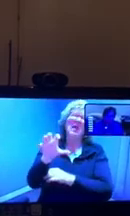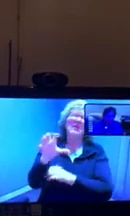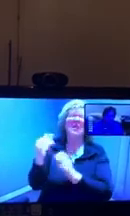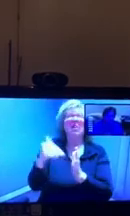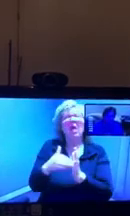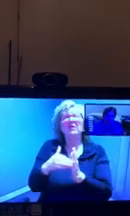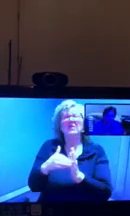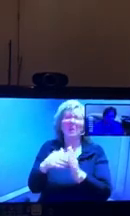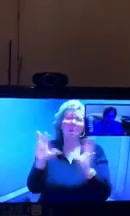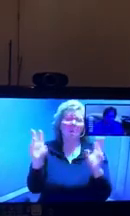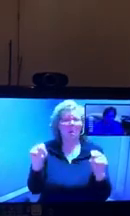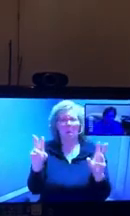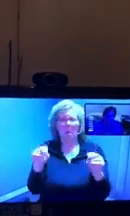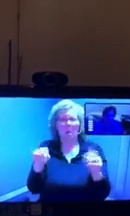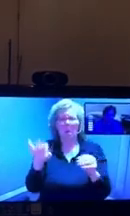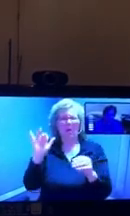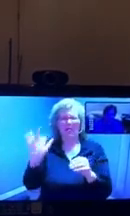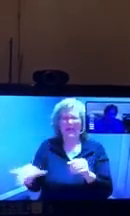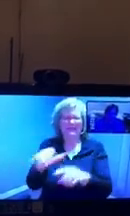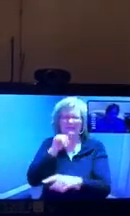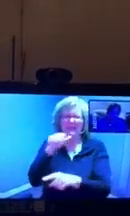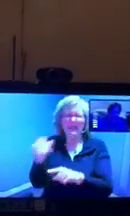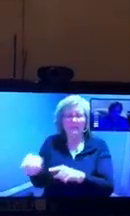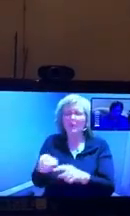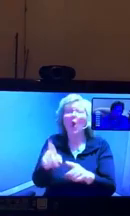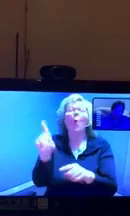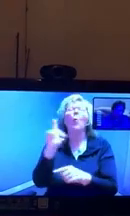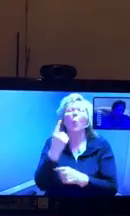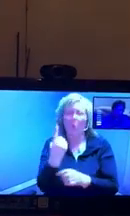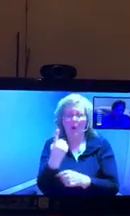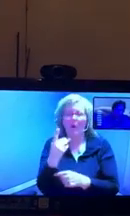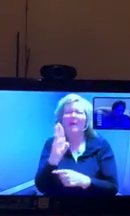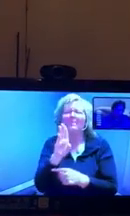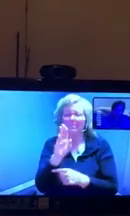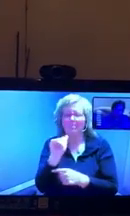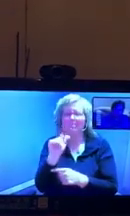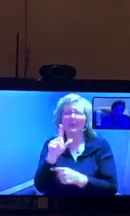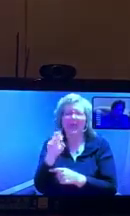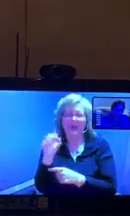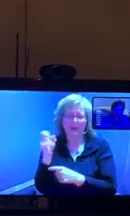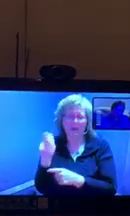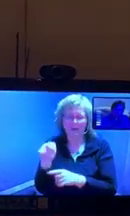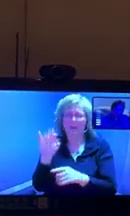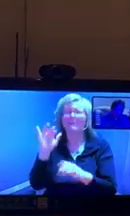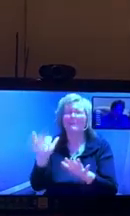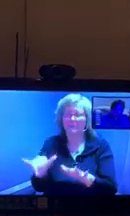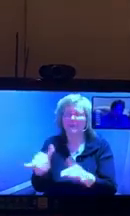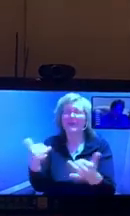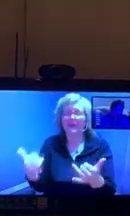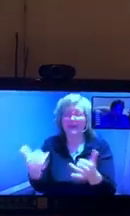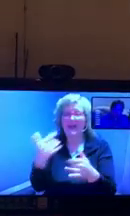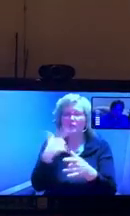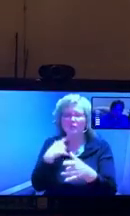no, that's not Ash Saeed. $1 billion. That's what's created the law of attraction all around the world. Right now,